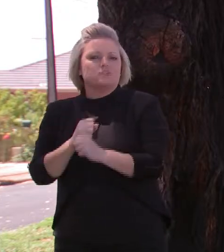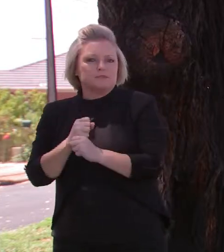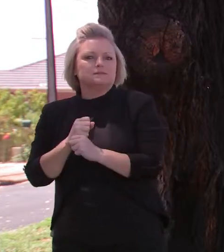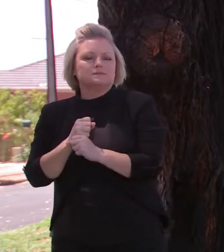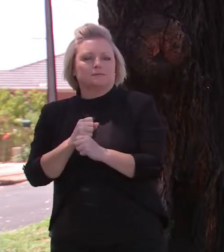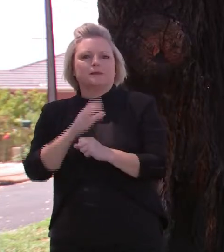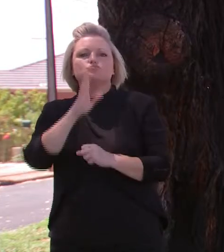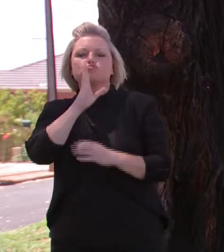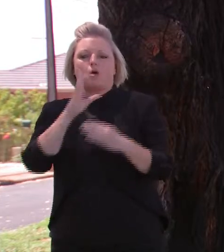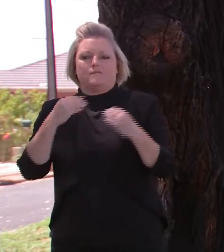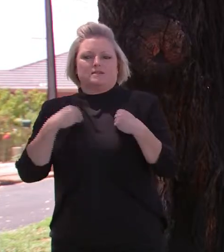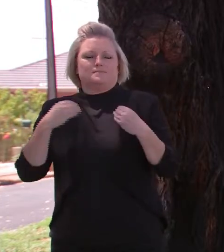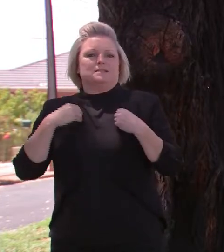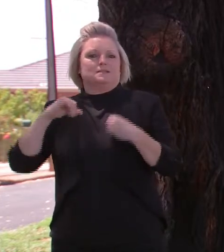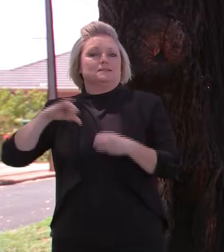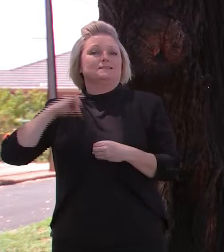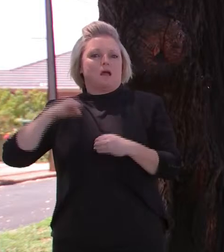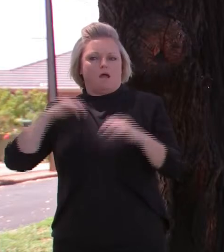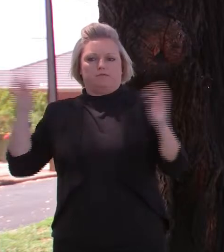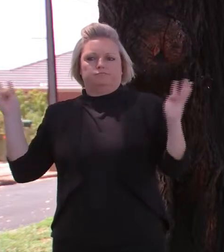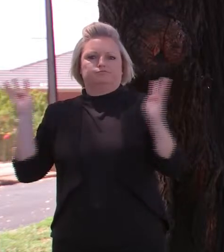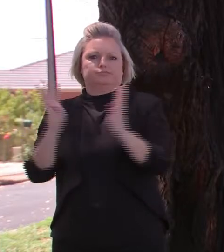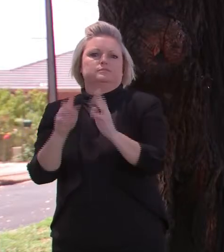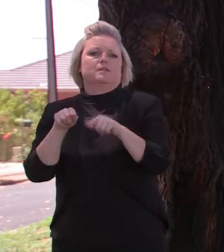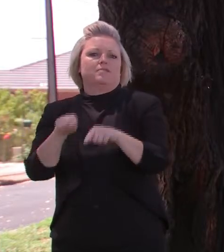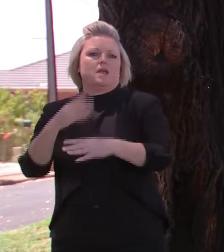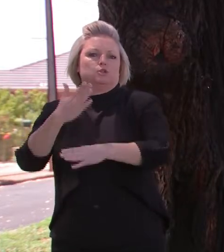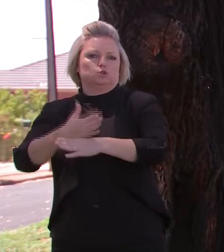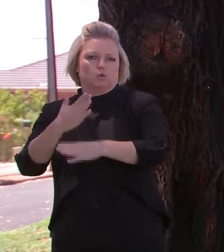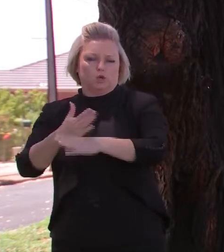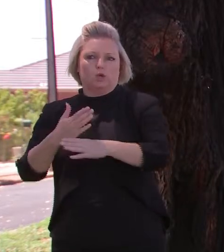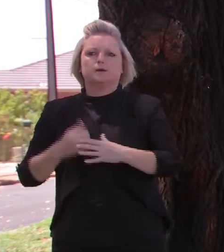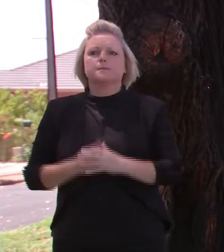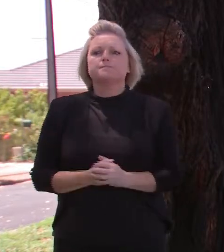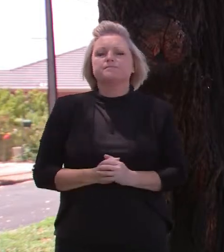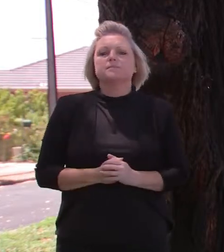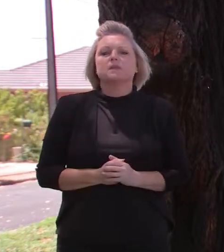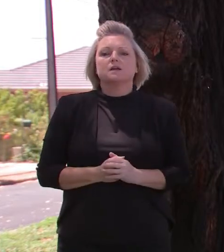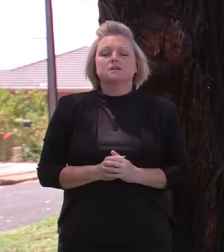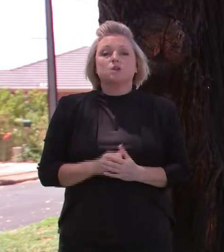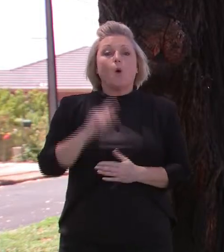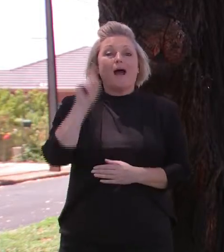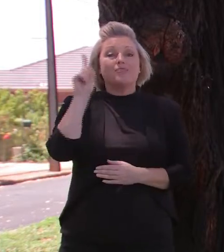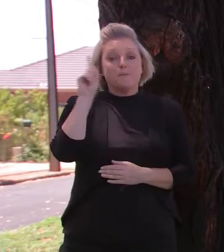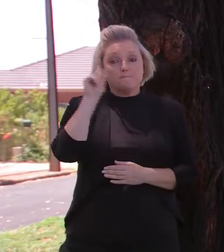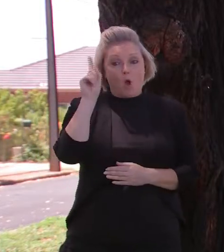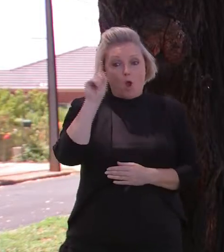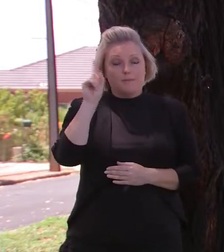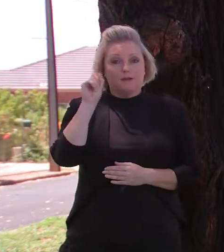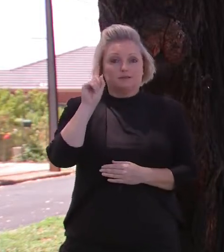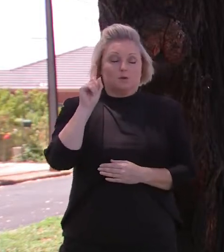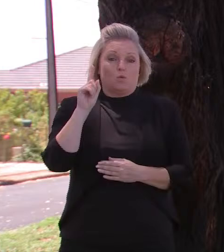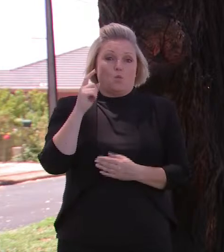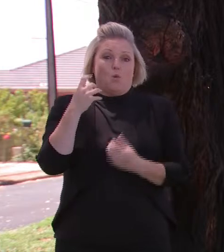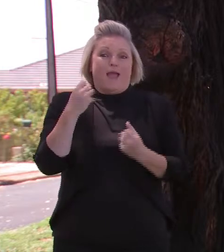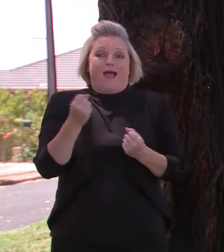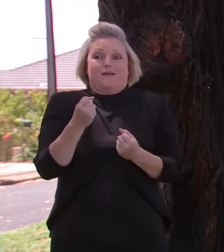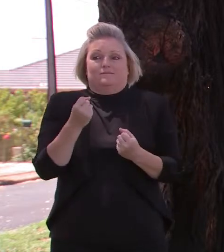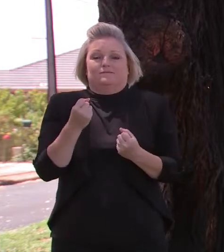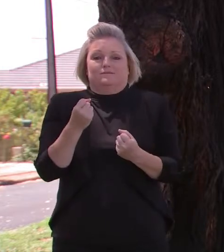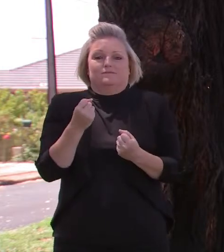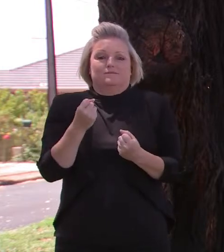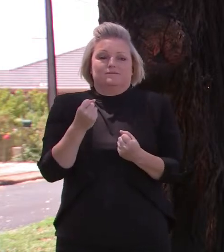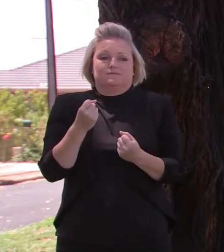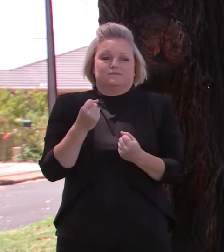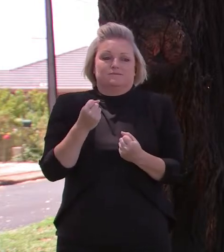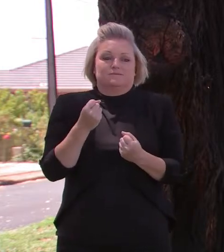End Clinic in the coming weeks. There's just not sufficient demand. At the moment, we have a massive excess demand in terms